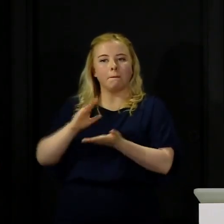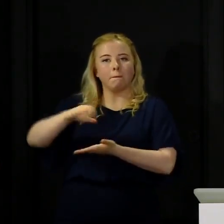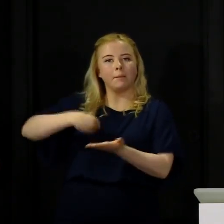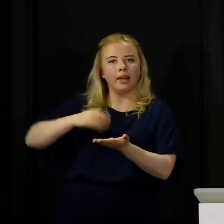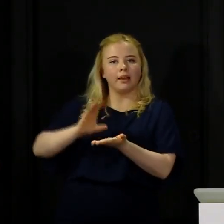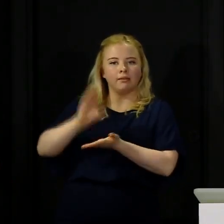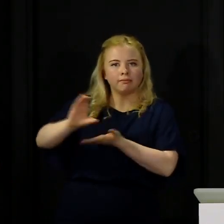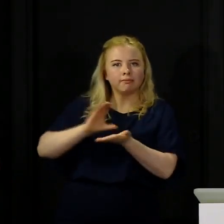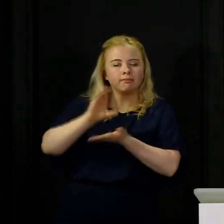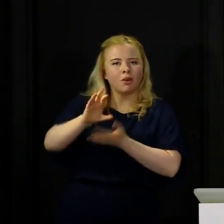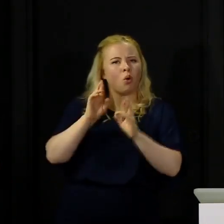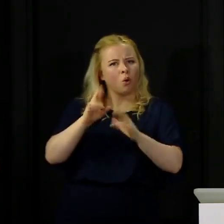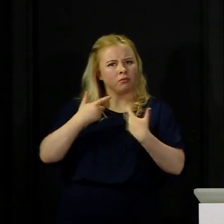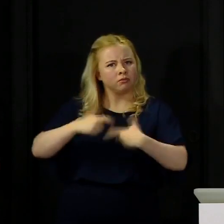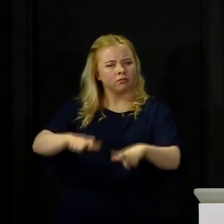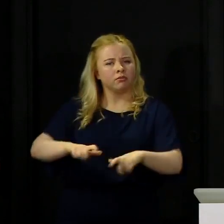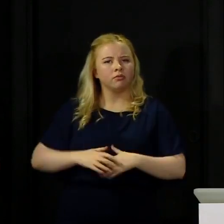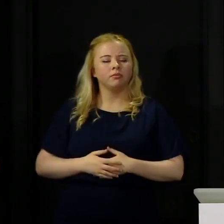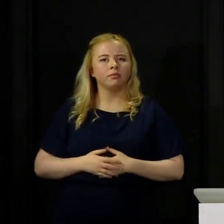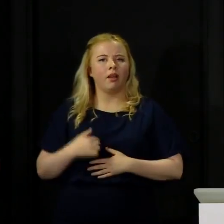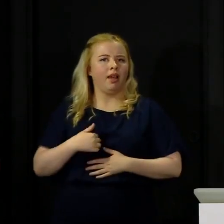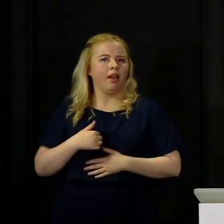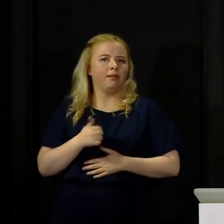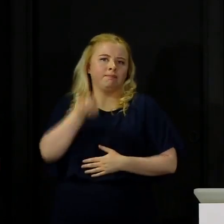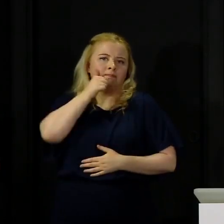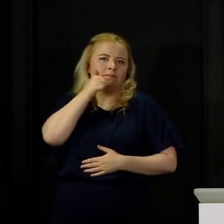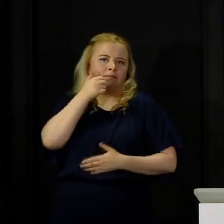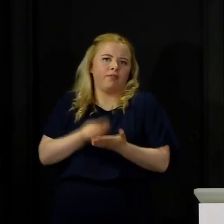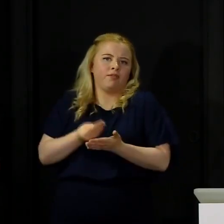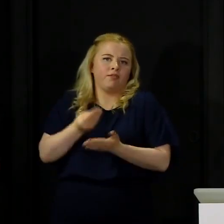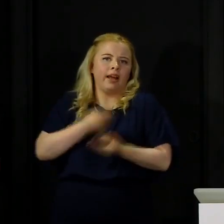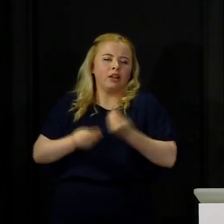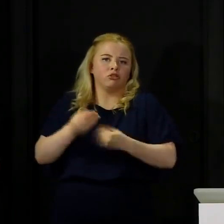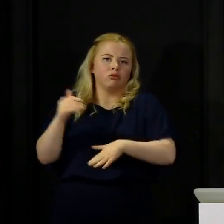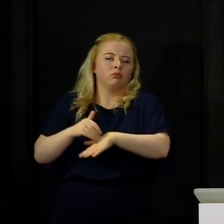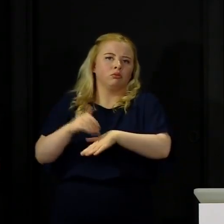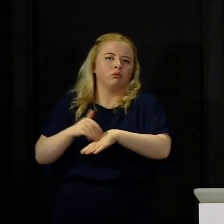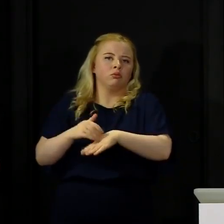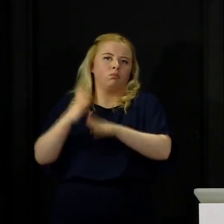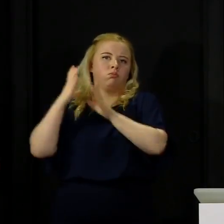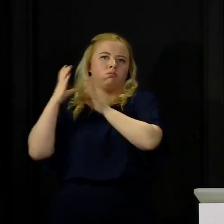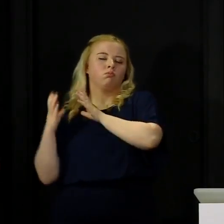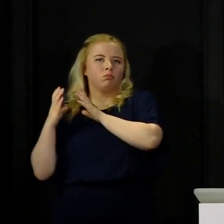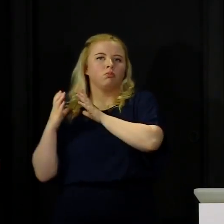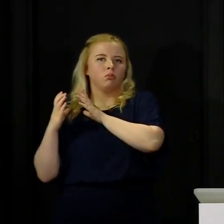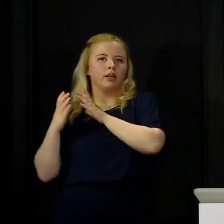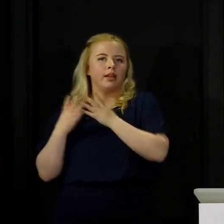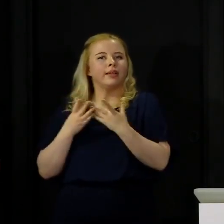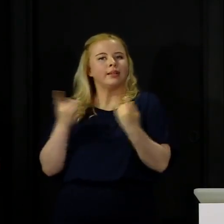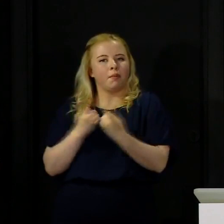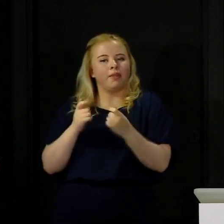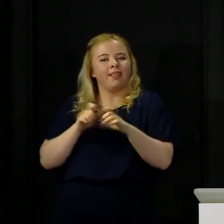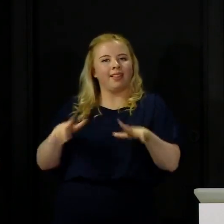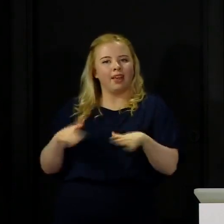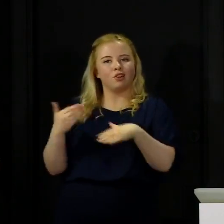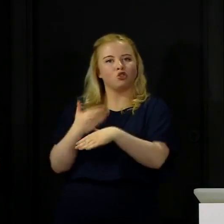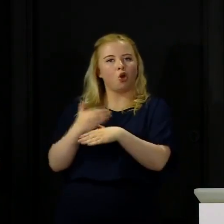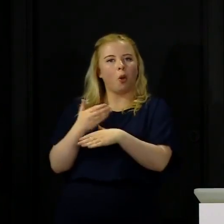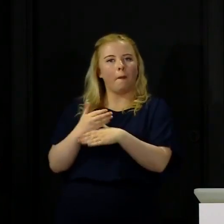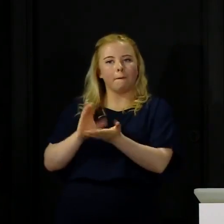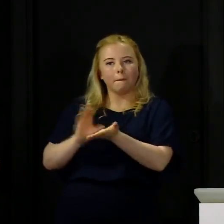I'm absolutely mindful of the financial burden of something like the job retention scheme. But of